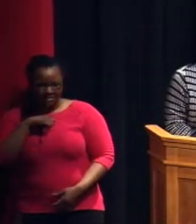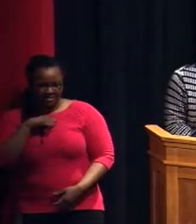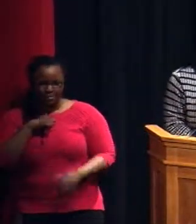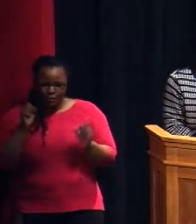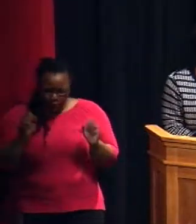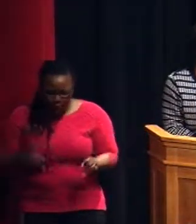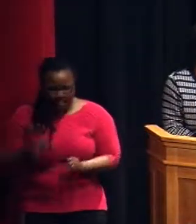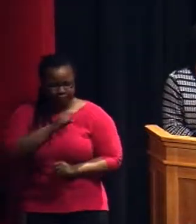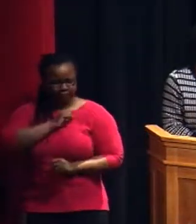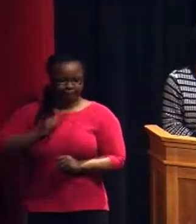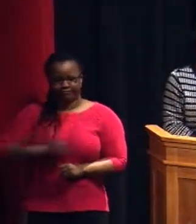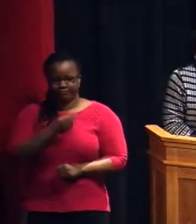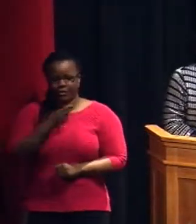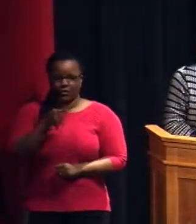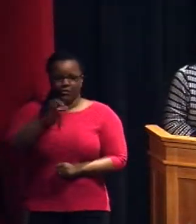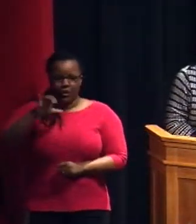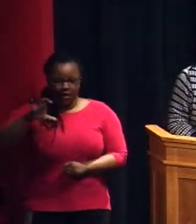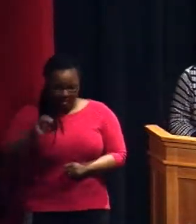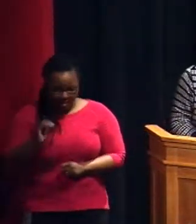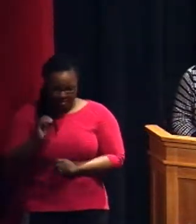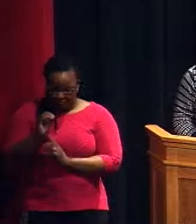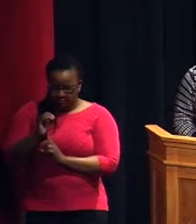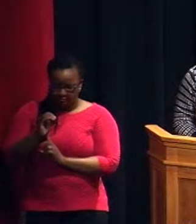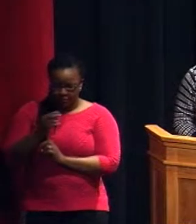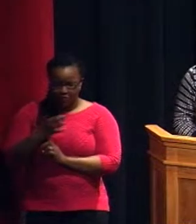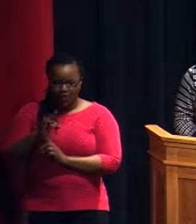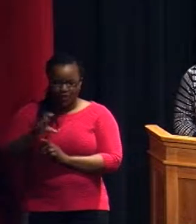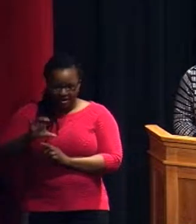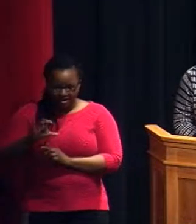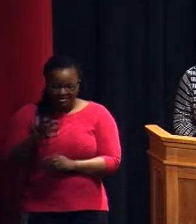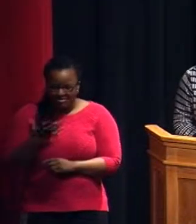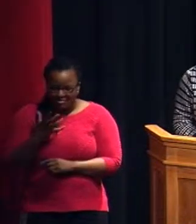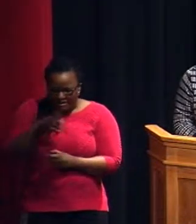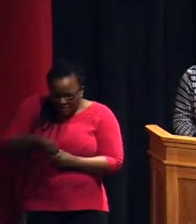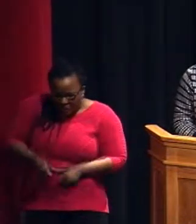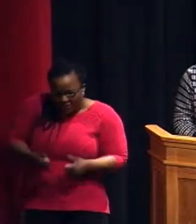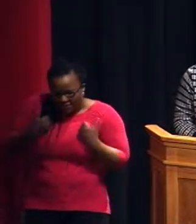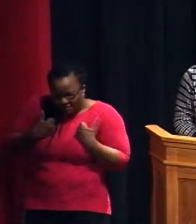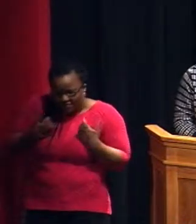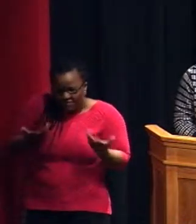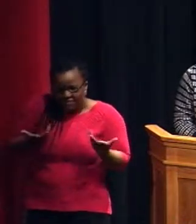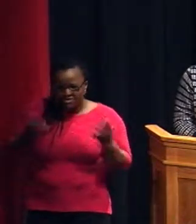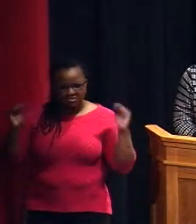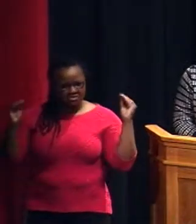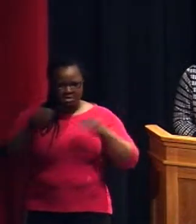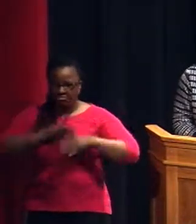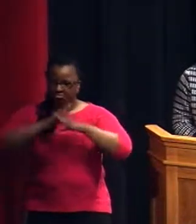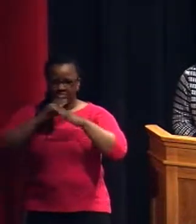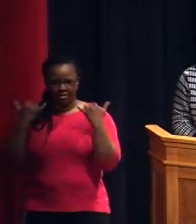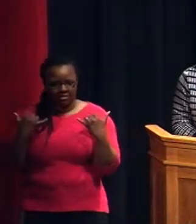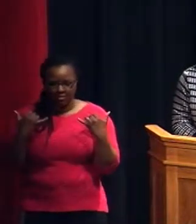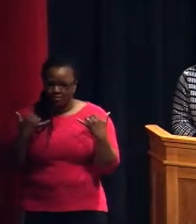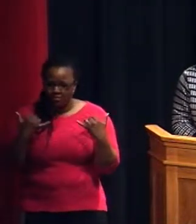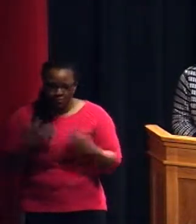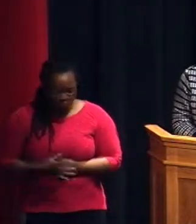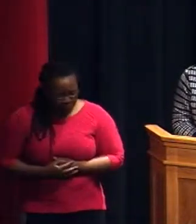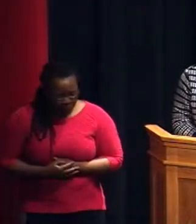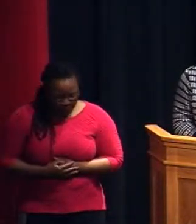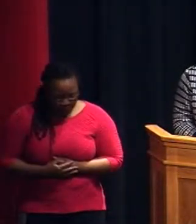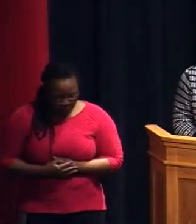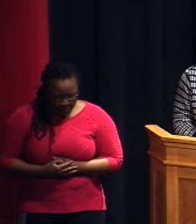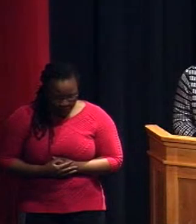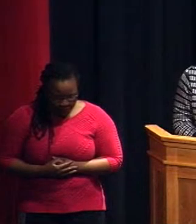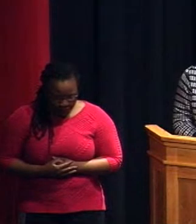love that Dr. Cardwell said, be heroic in your life. There's nothing stopping you now. We worry